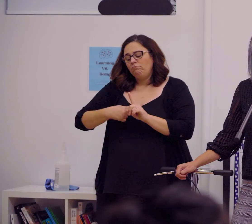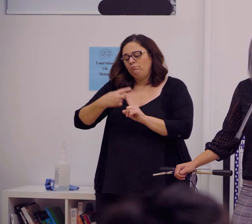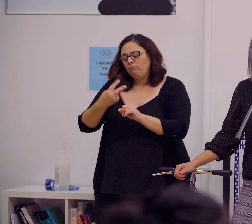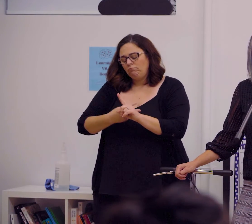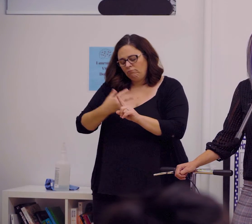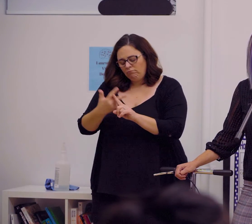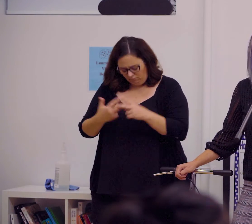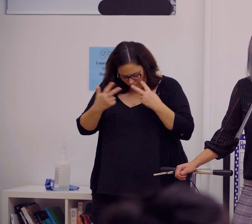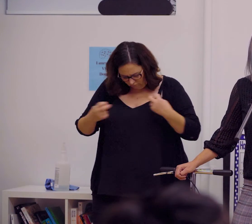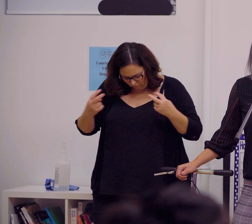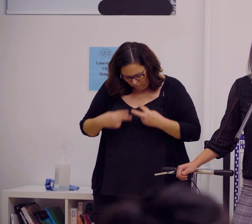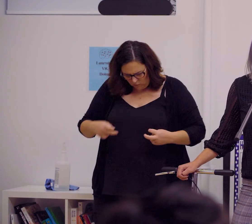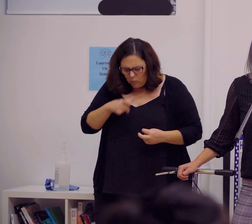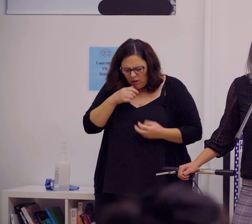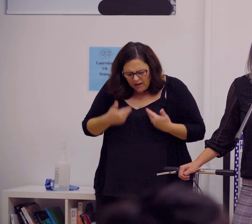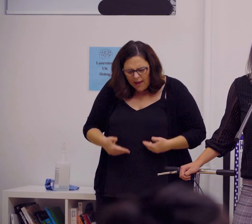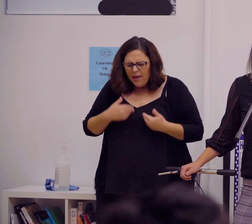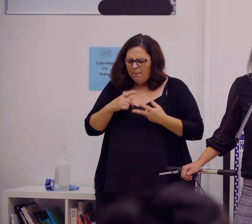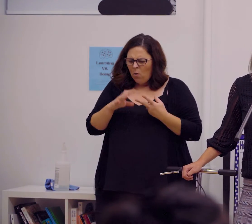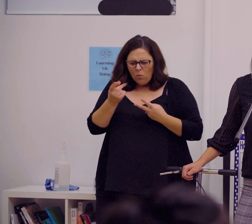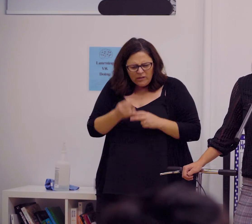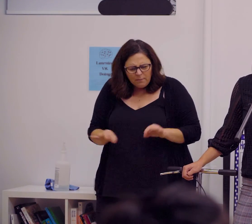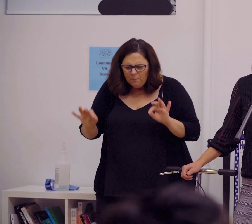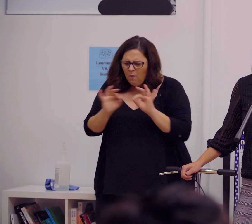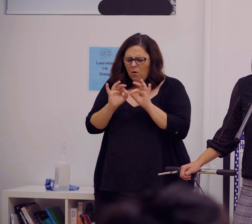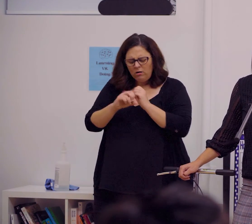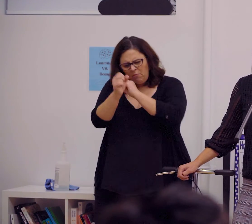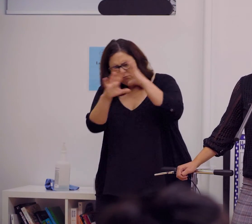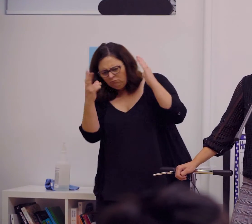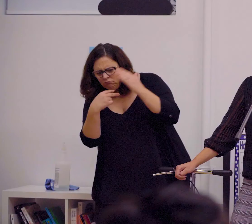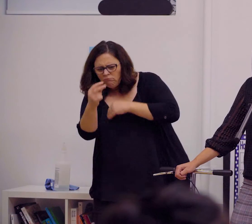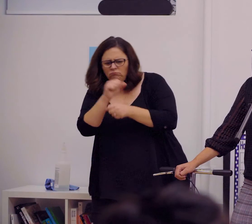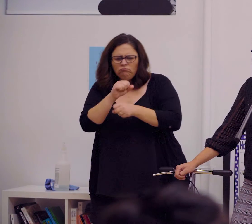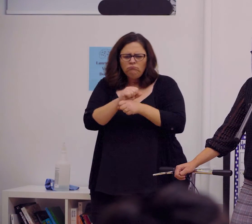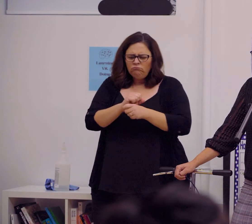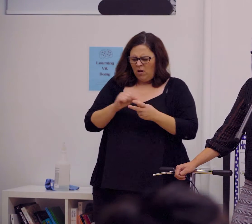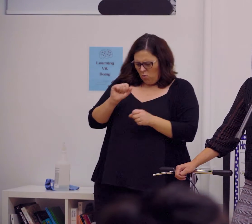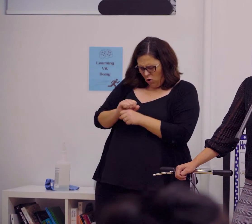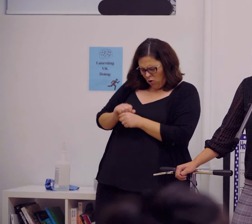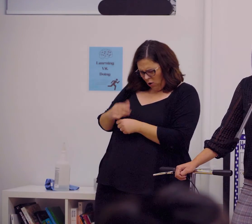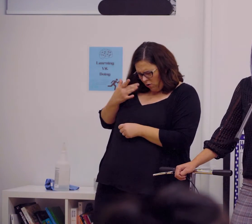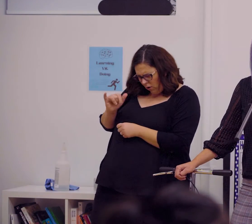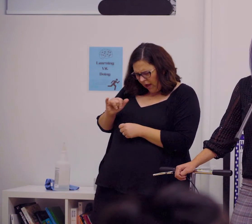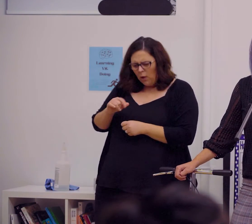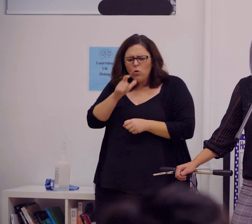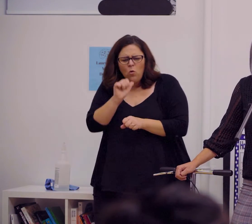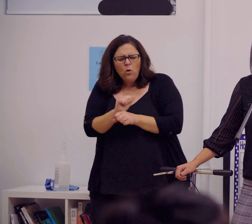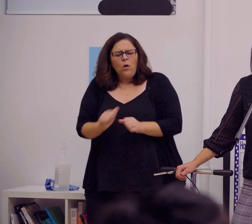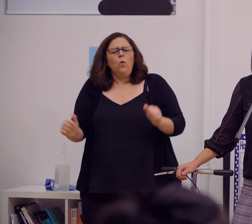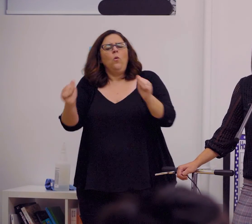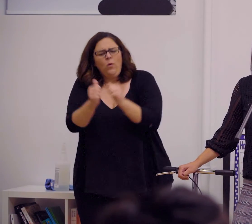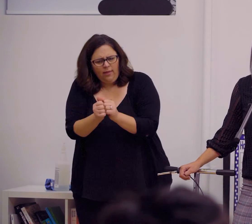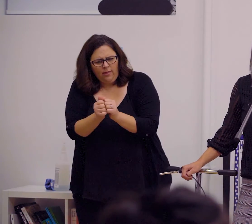about clearly defining what was important to me, where I wanted to work, how I wanted to work, and who I